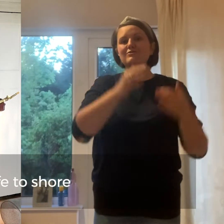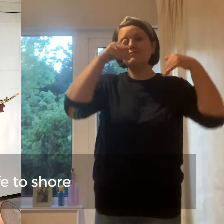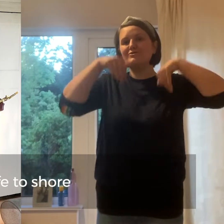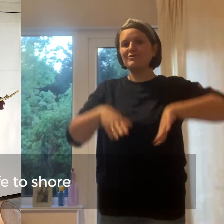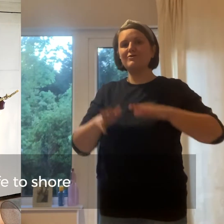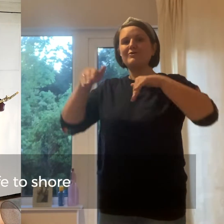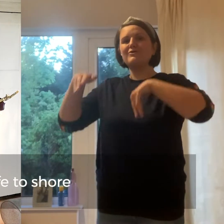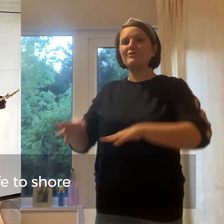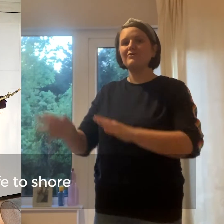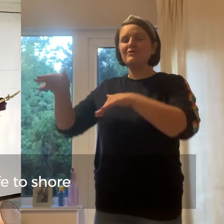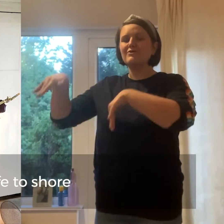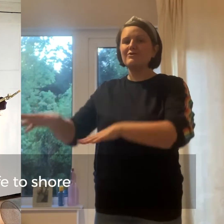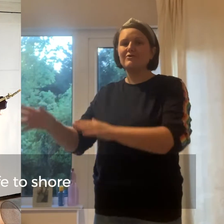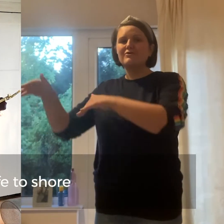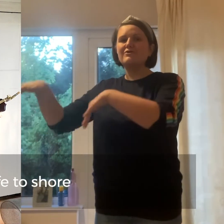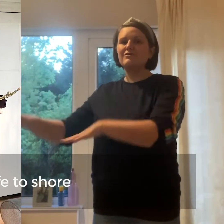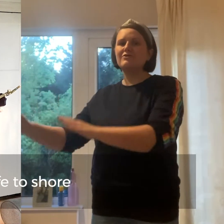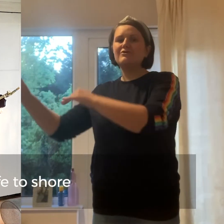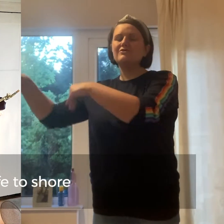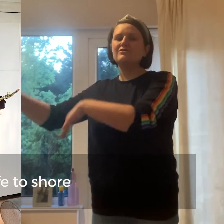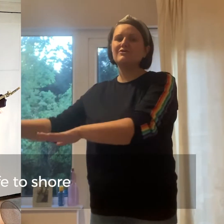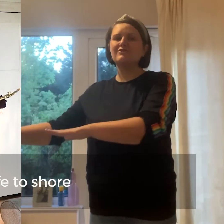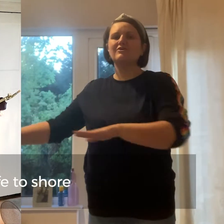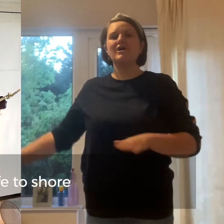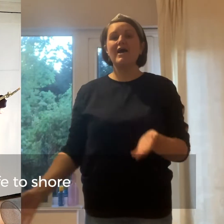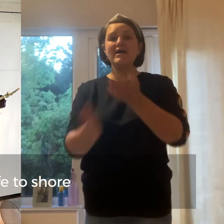safe to shore,